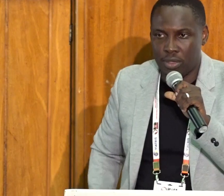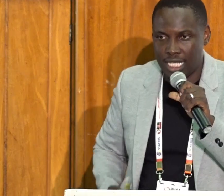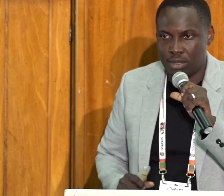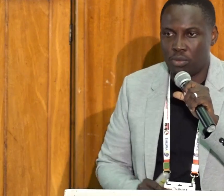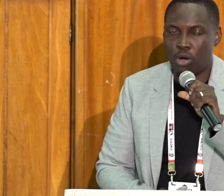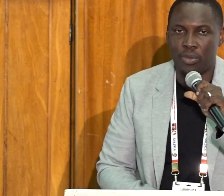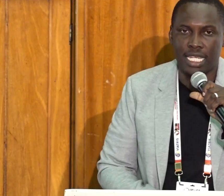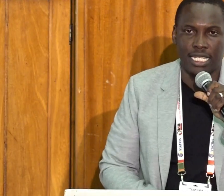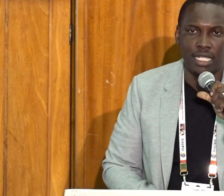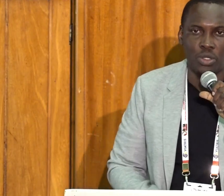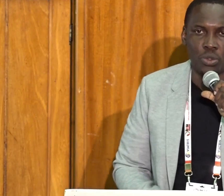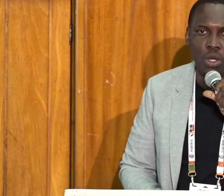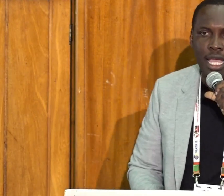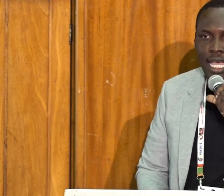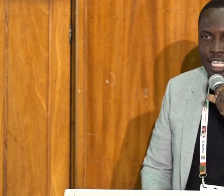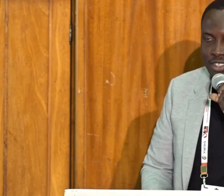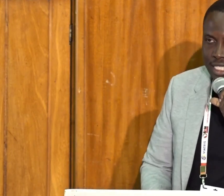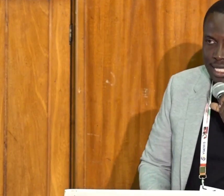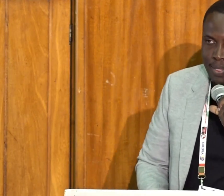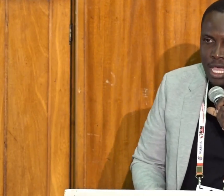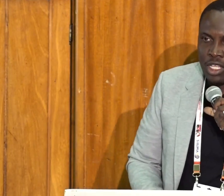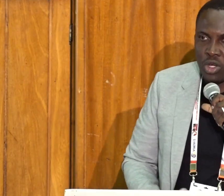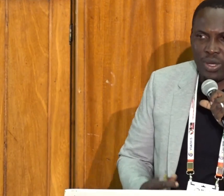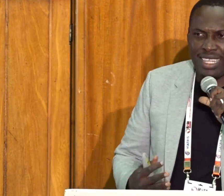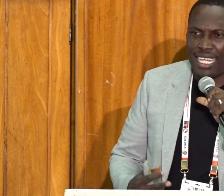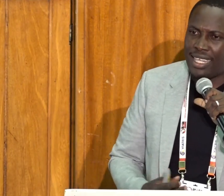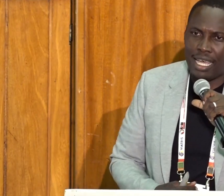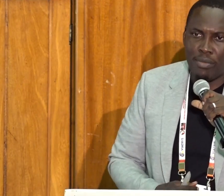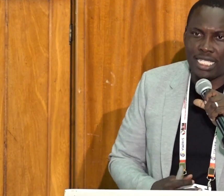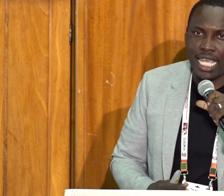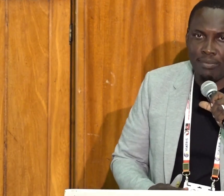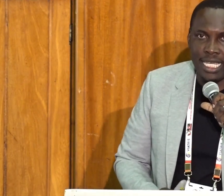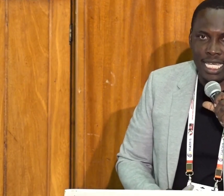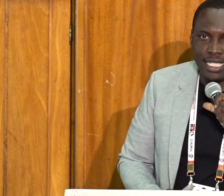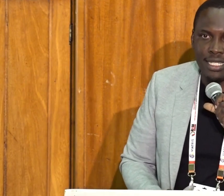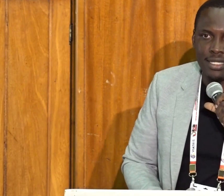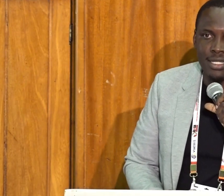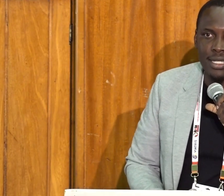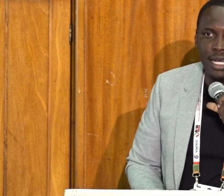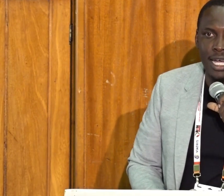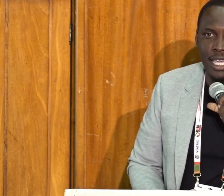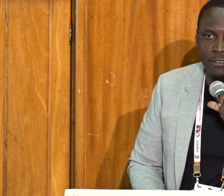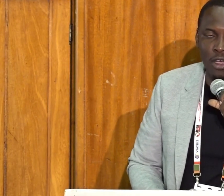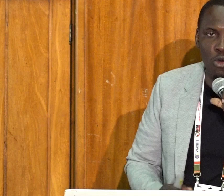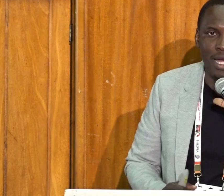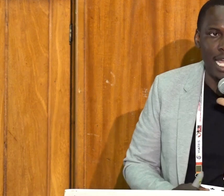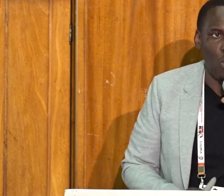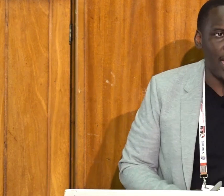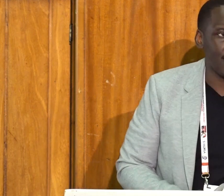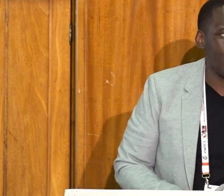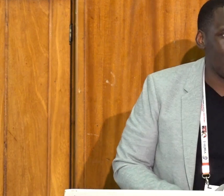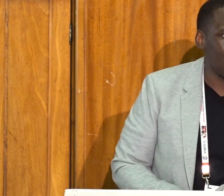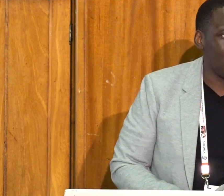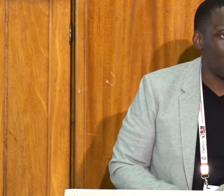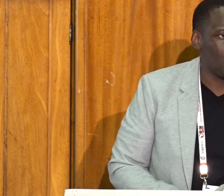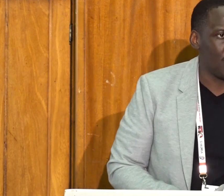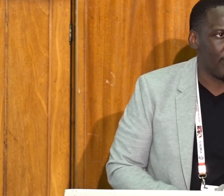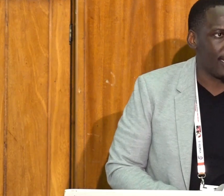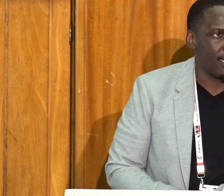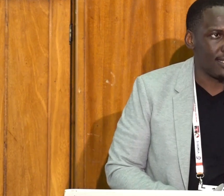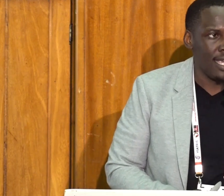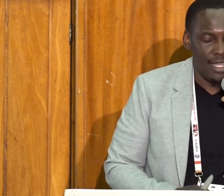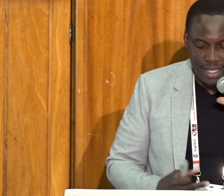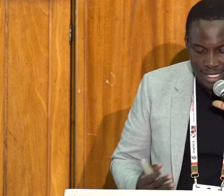put this population at risk. So with that, there are major implications. If a woman acquires HIV